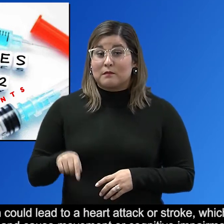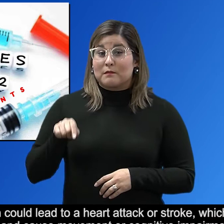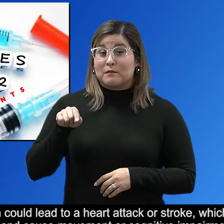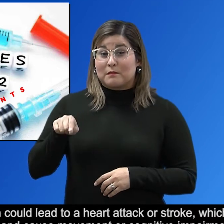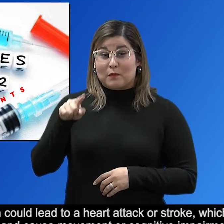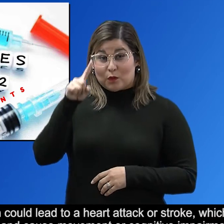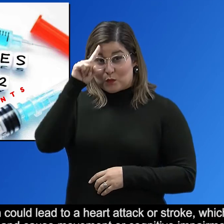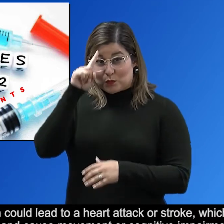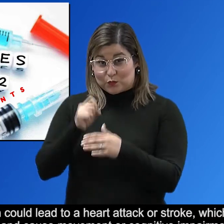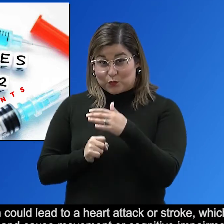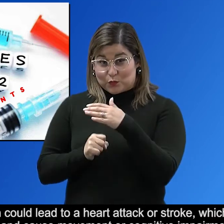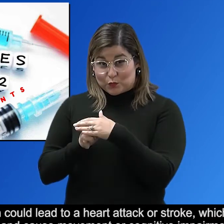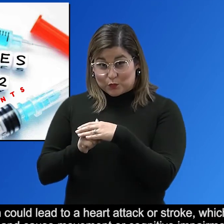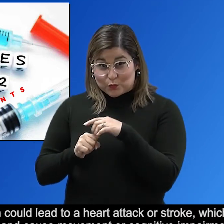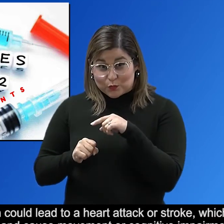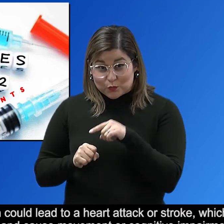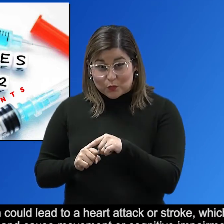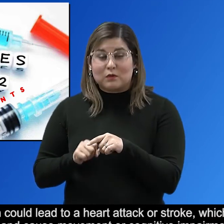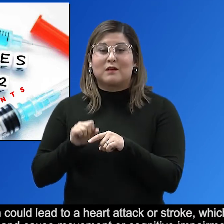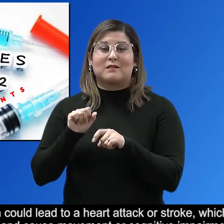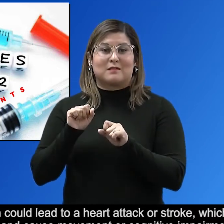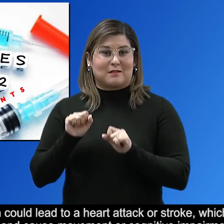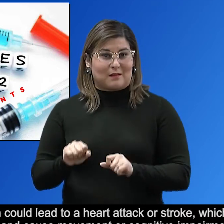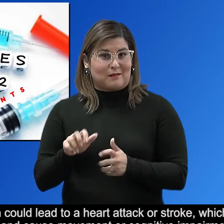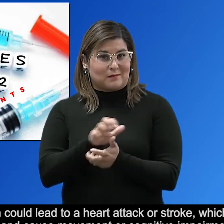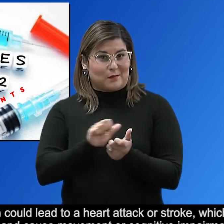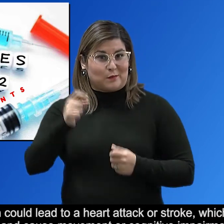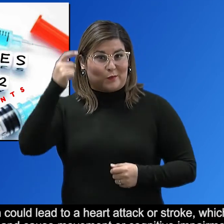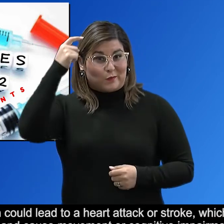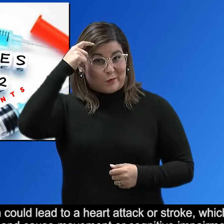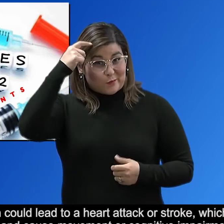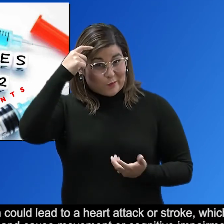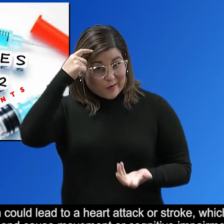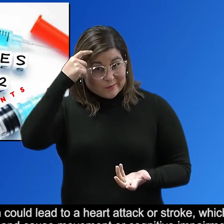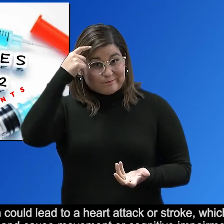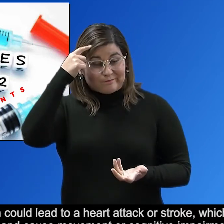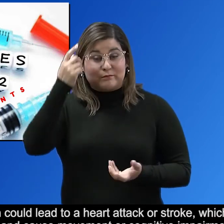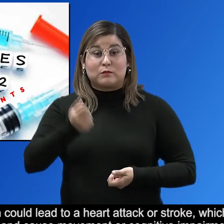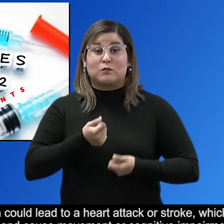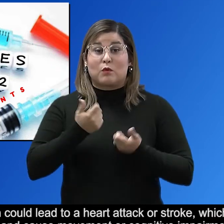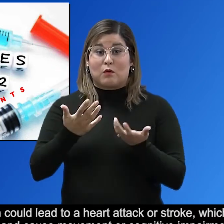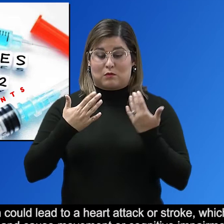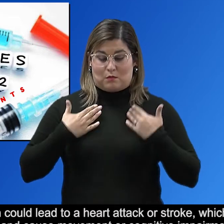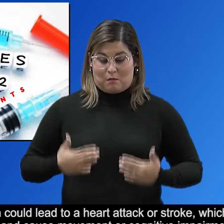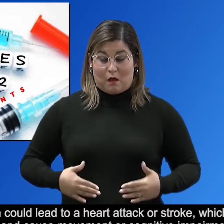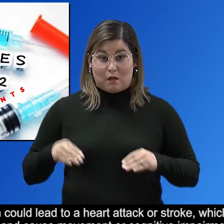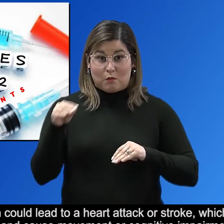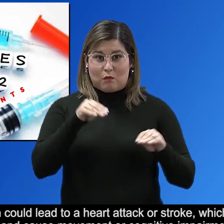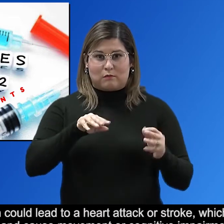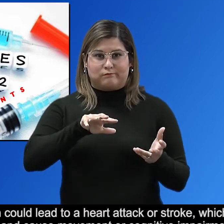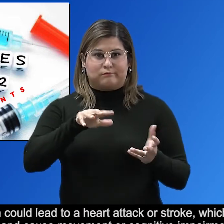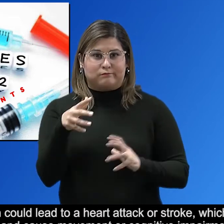Stroke. Stroke, which can damage the brain and cause movement or cognitive impairment.